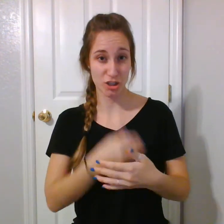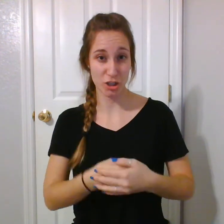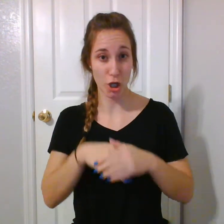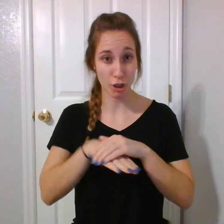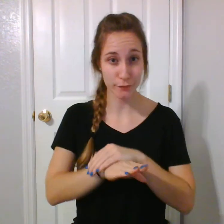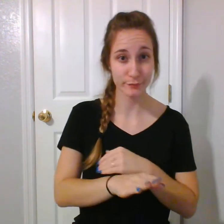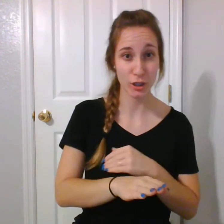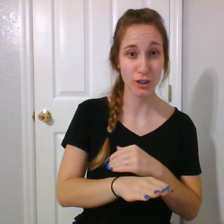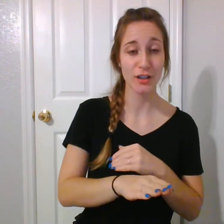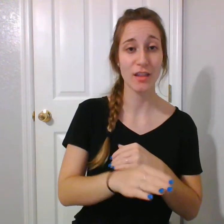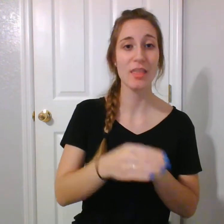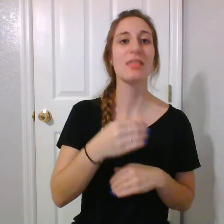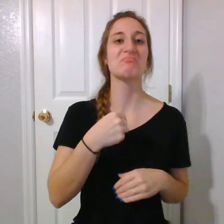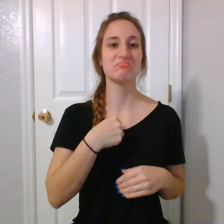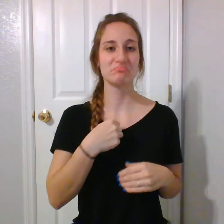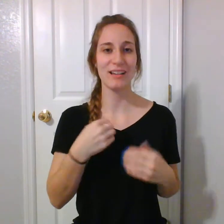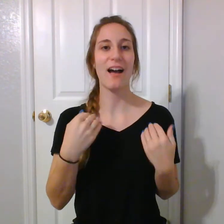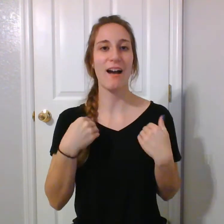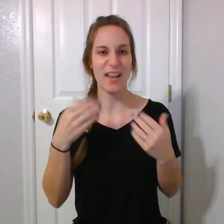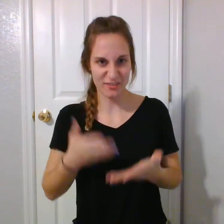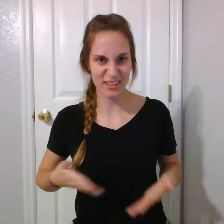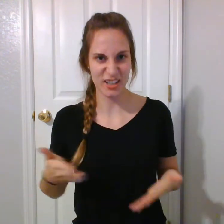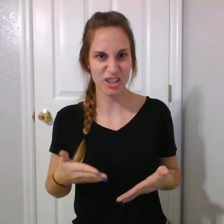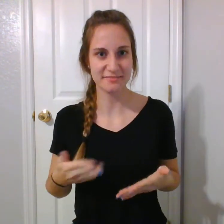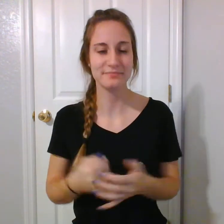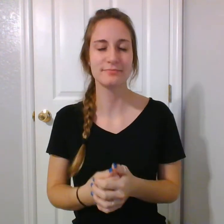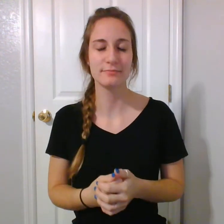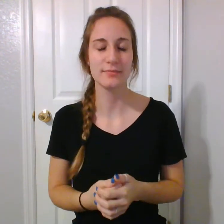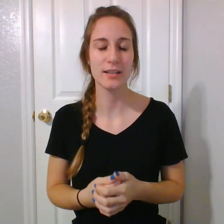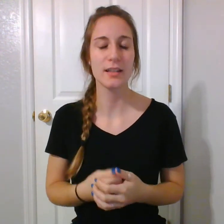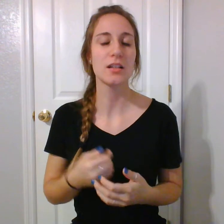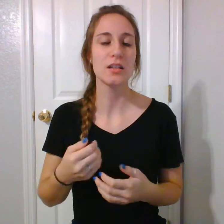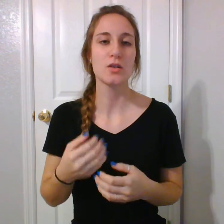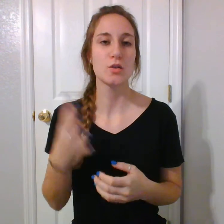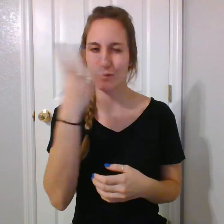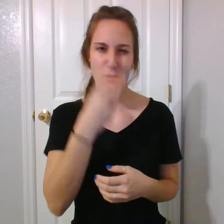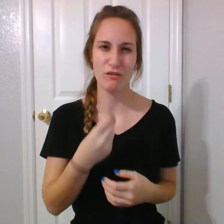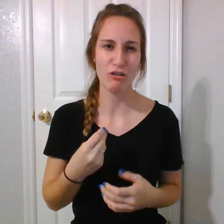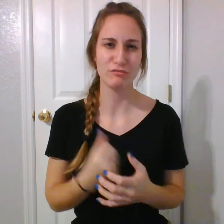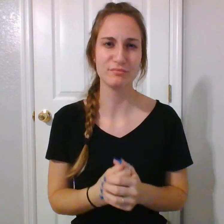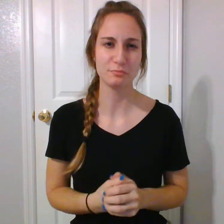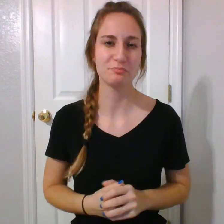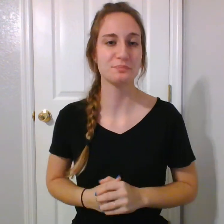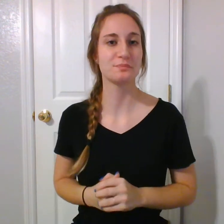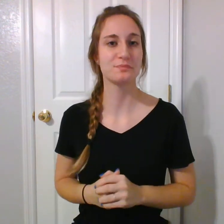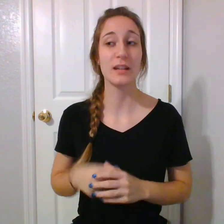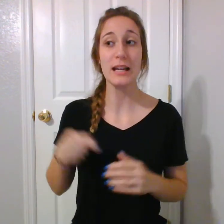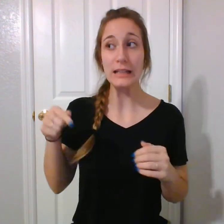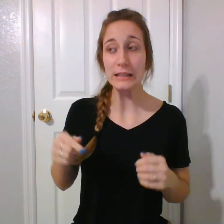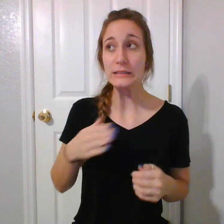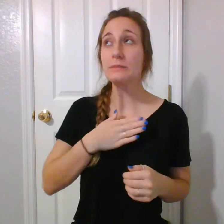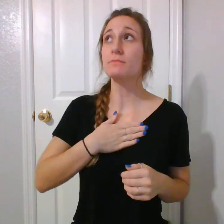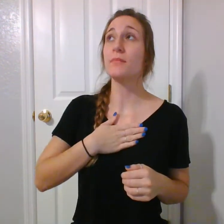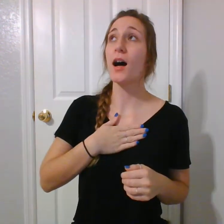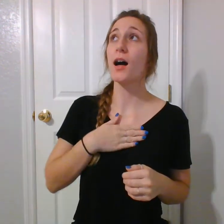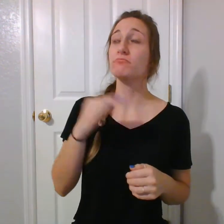peaceful and a lovely way to meet my baby for the first time. This is my closet, and I have a little bit of a shoe obsession and